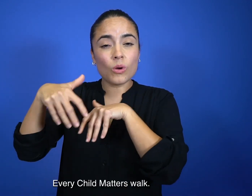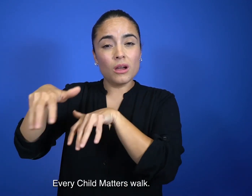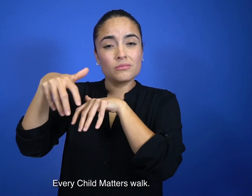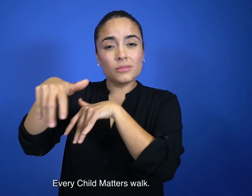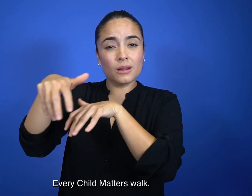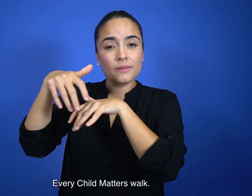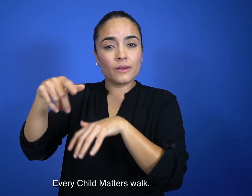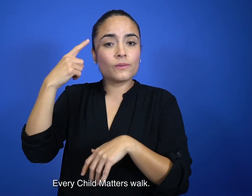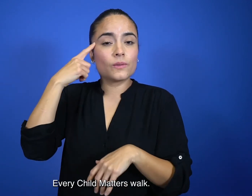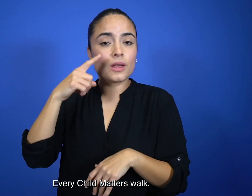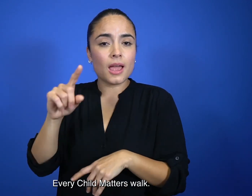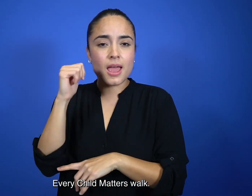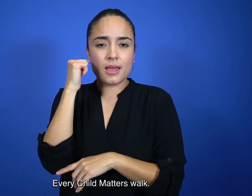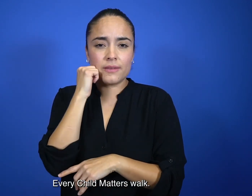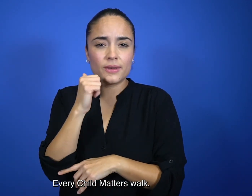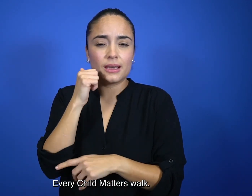Every Child Matters walk.